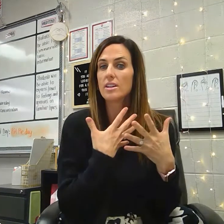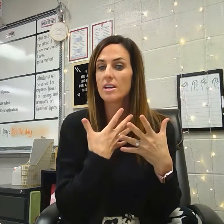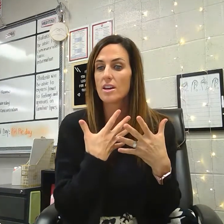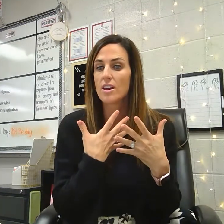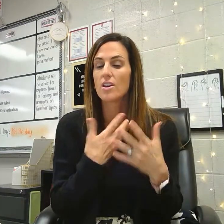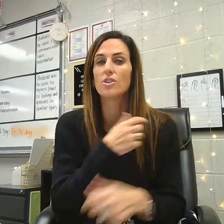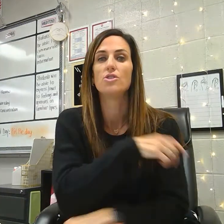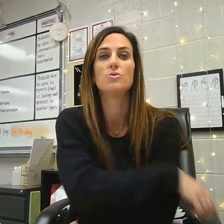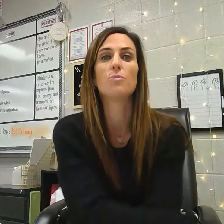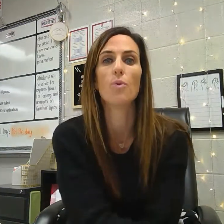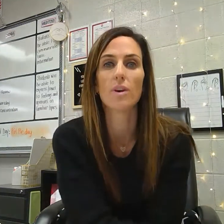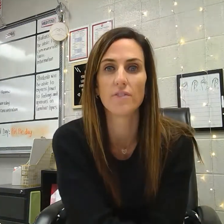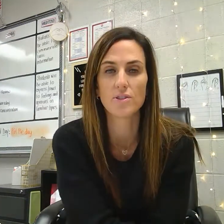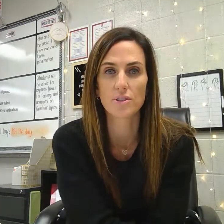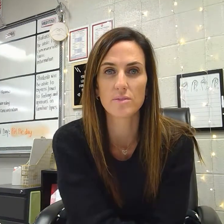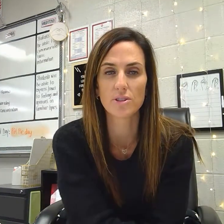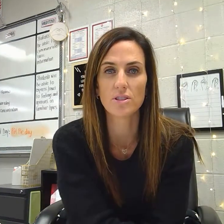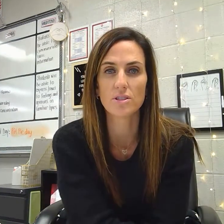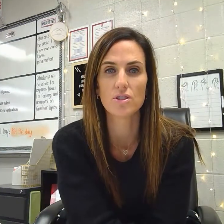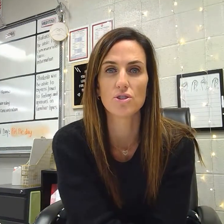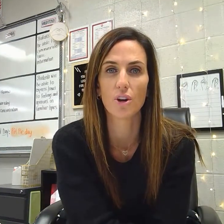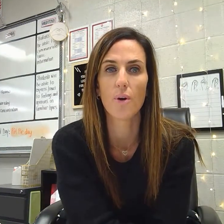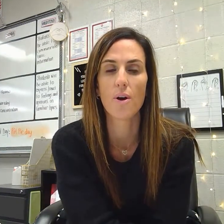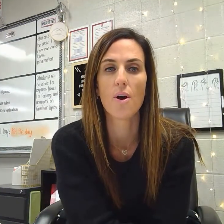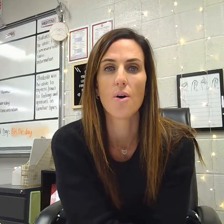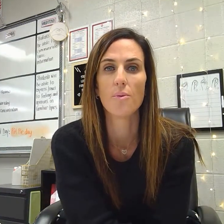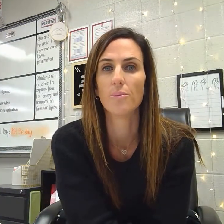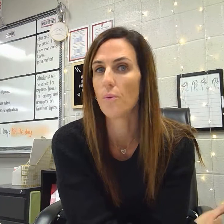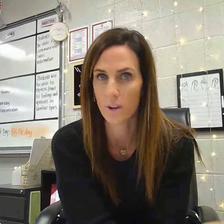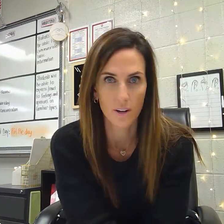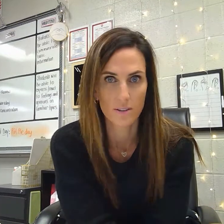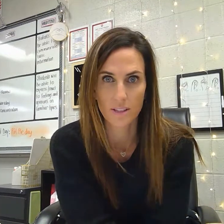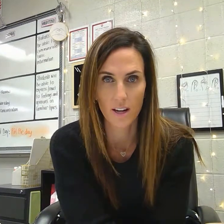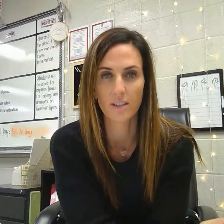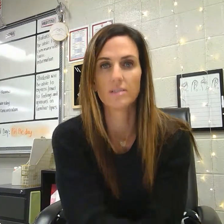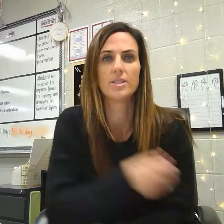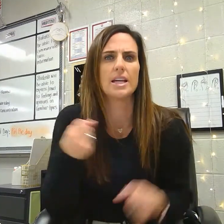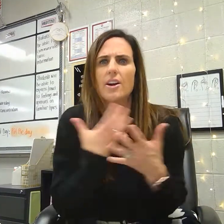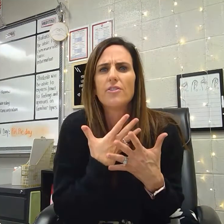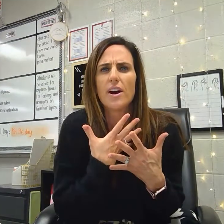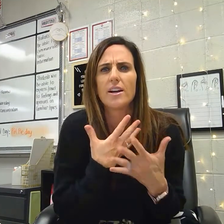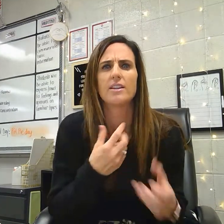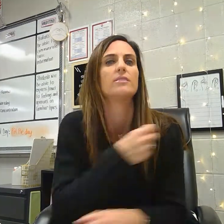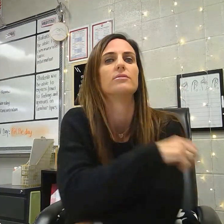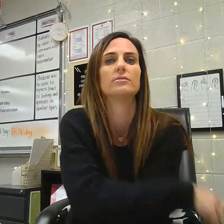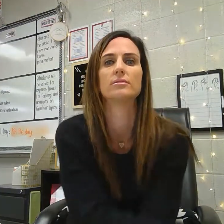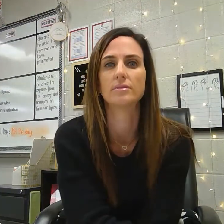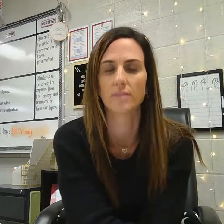Obviously, use more facial expressions to show more scared, terrified,